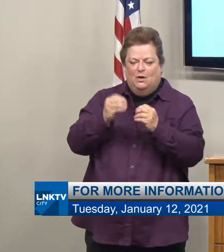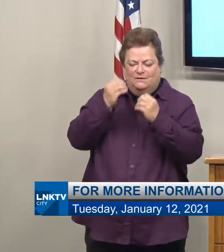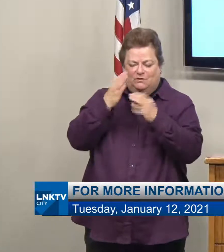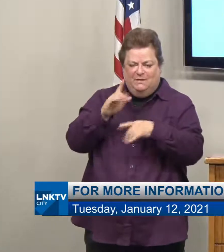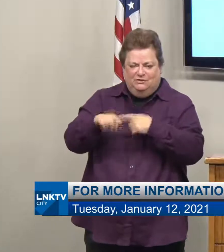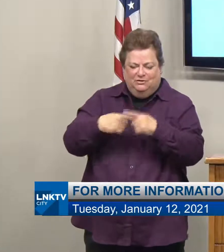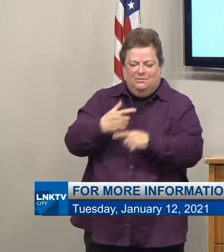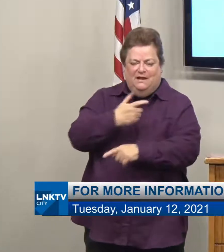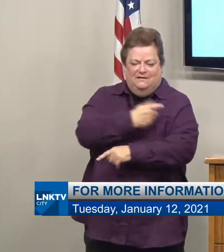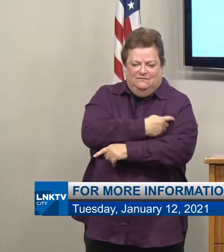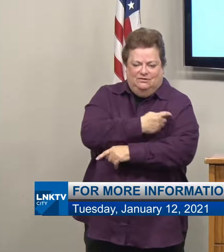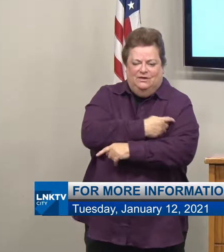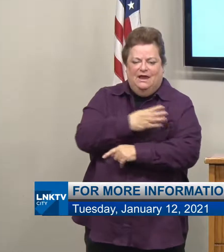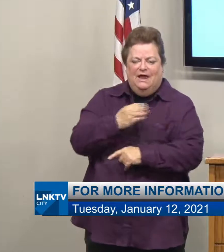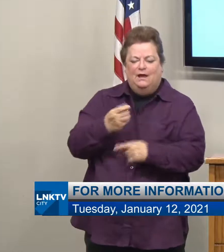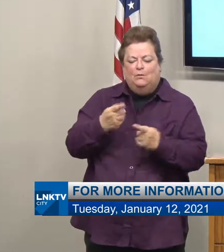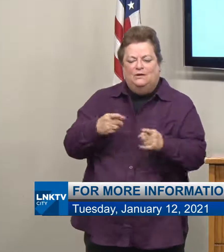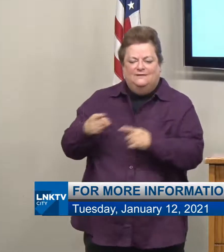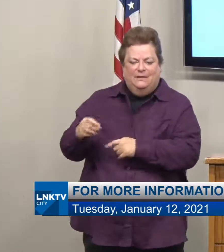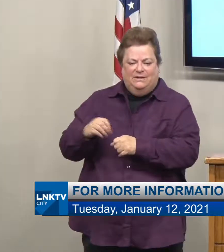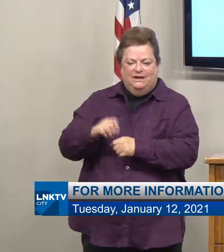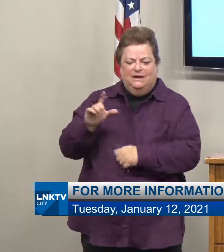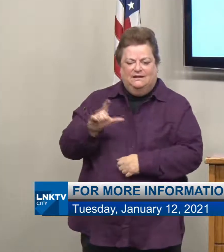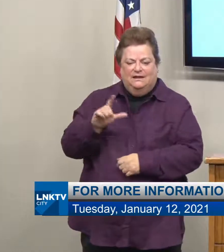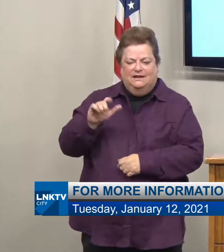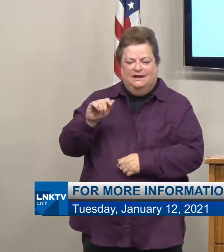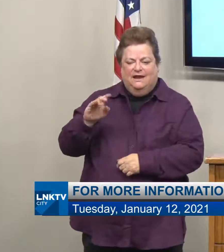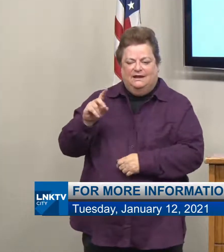conditions in Lincoln and Lancaster County.